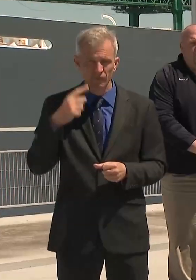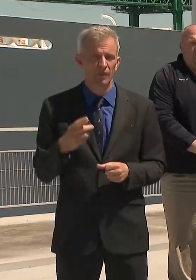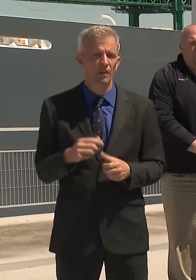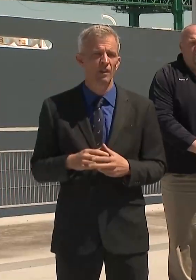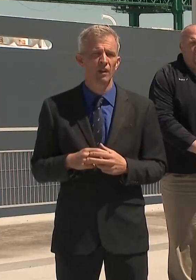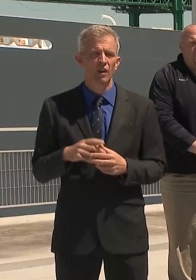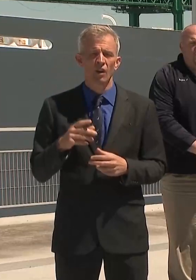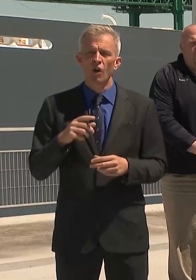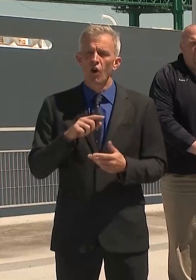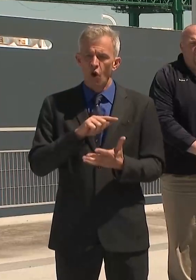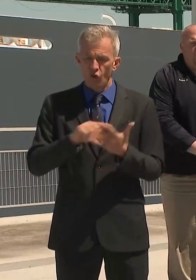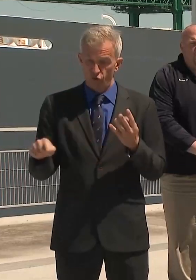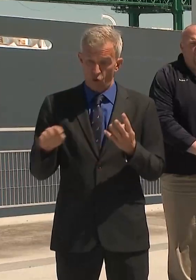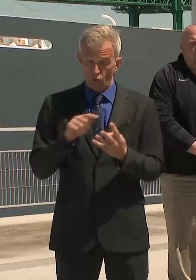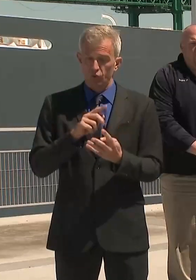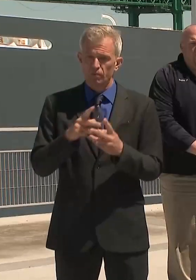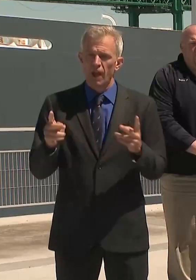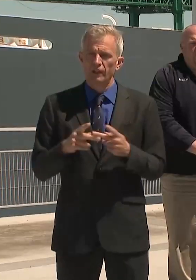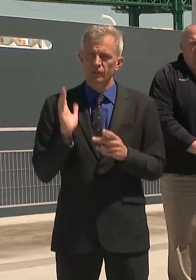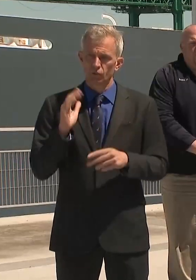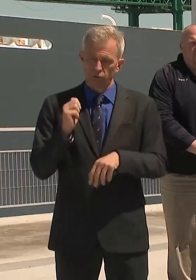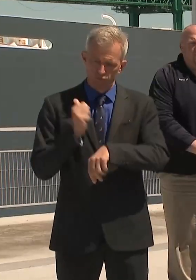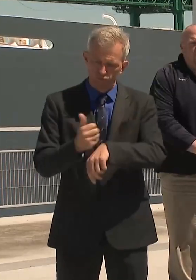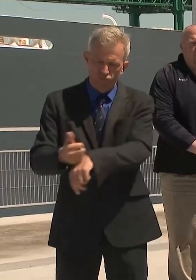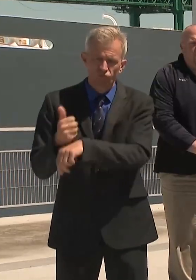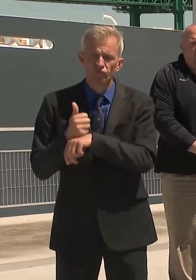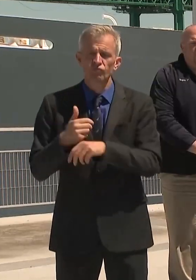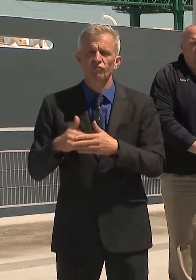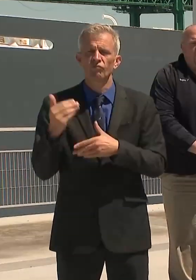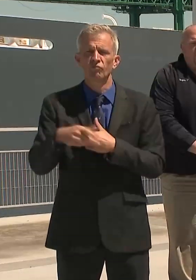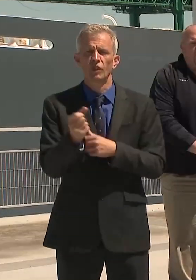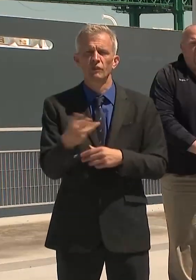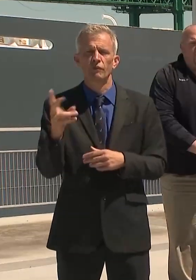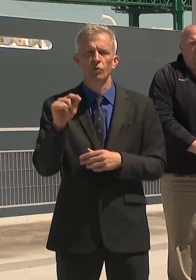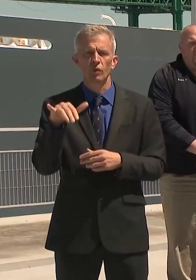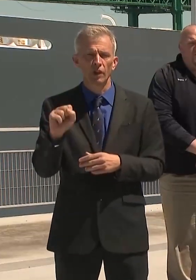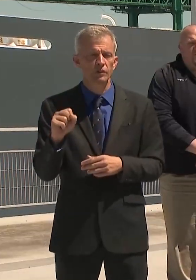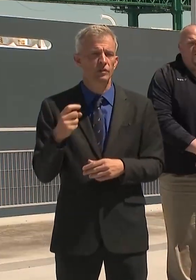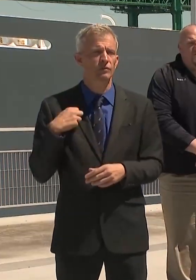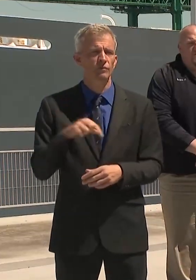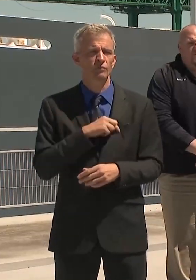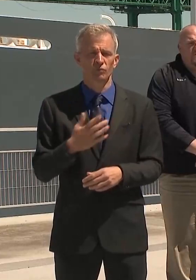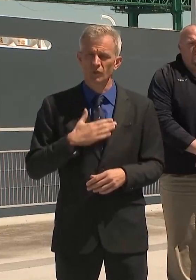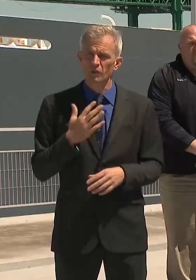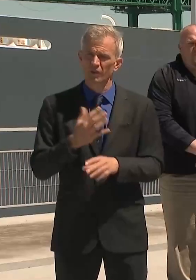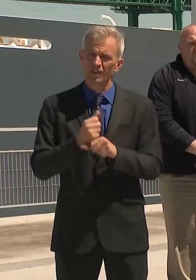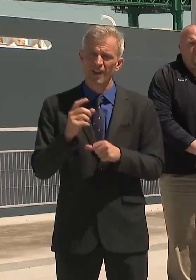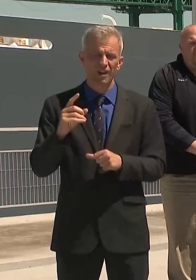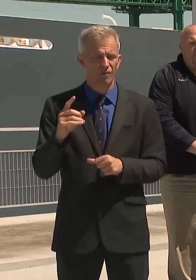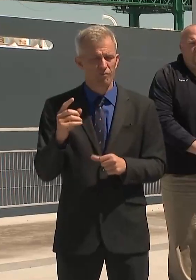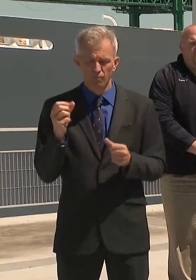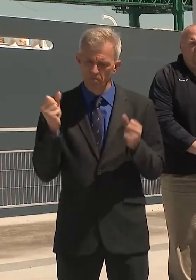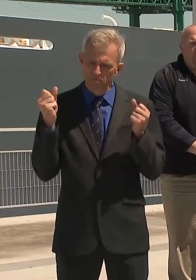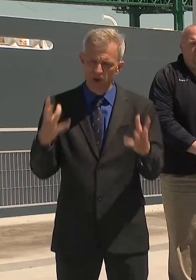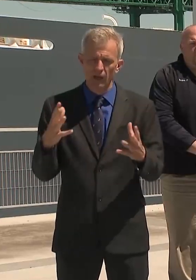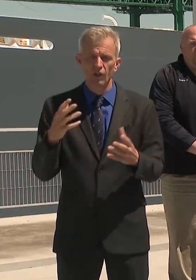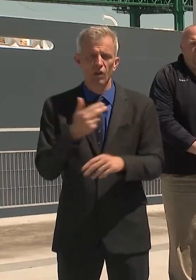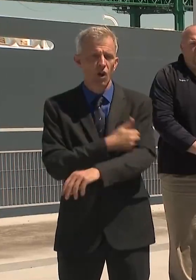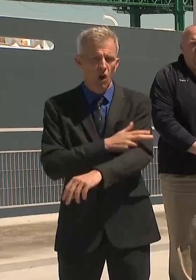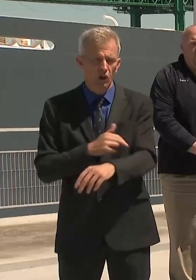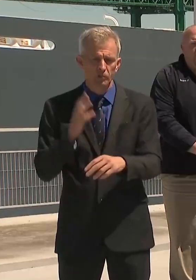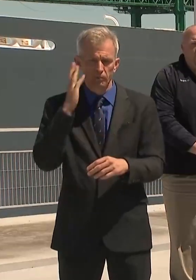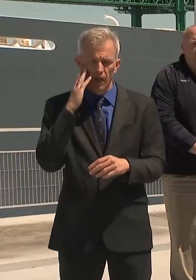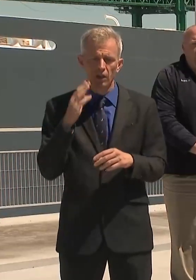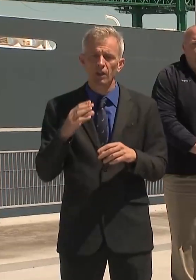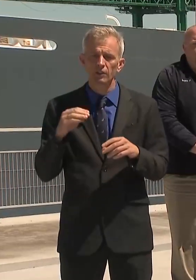the next few days. We are pleased to have procured hundreds and hundreds of hospital beds throughout the state of California. Seton